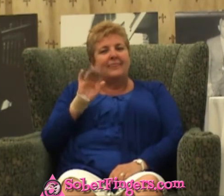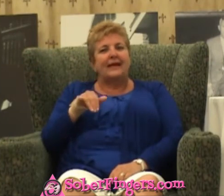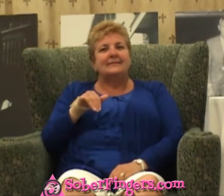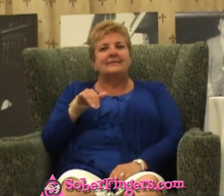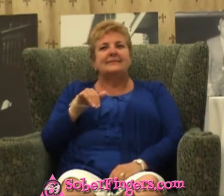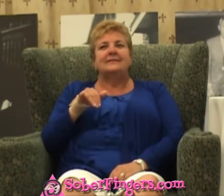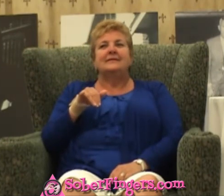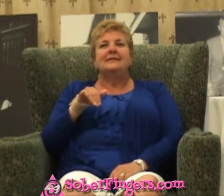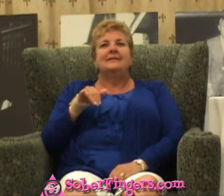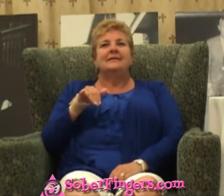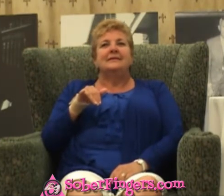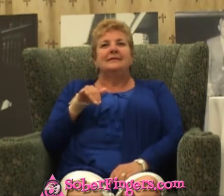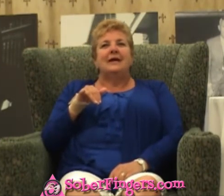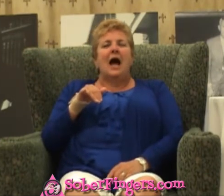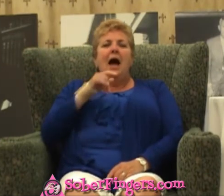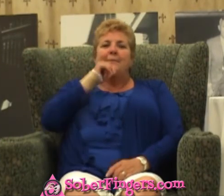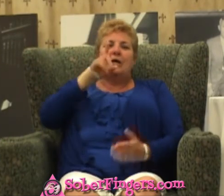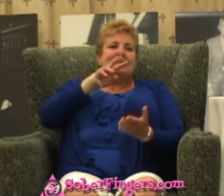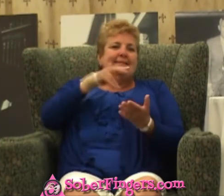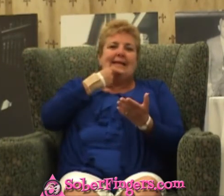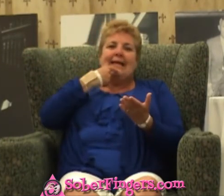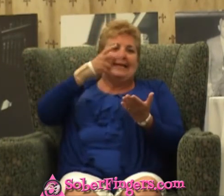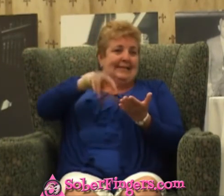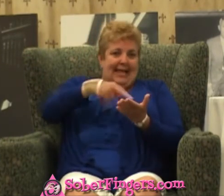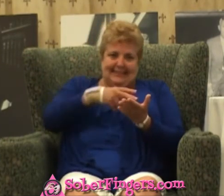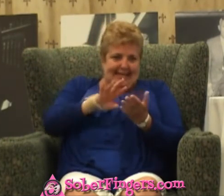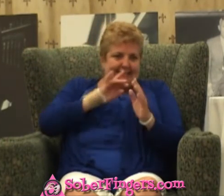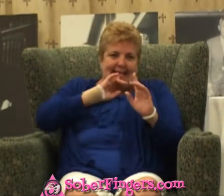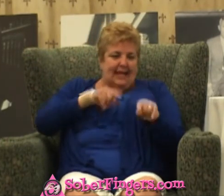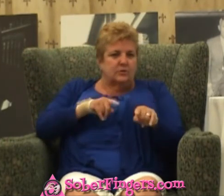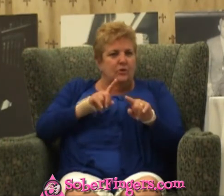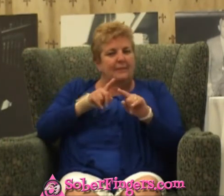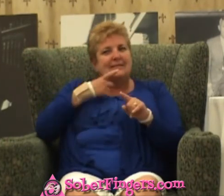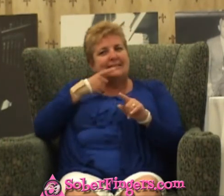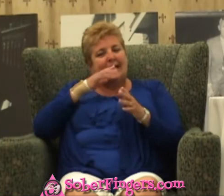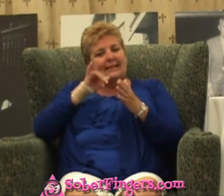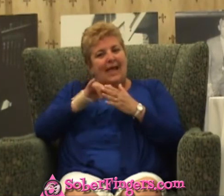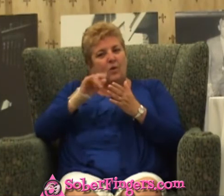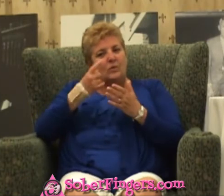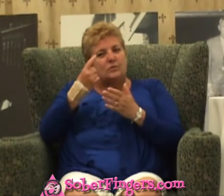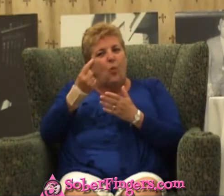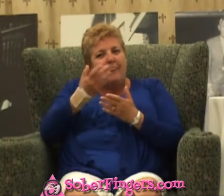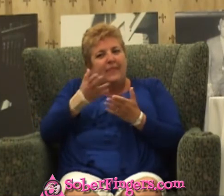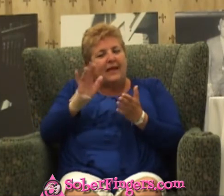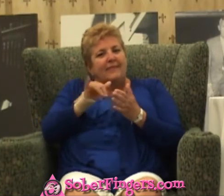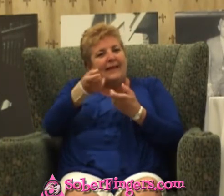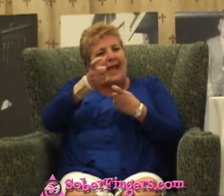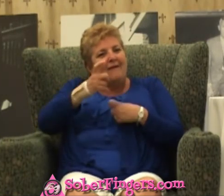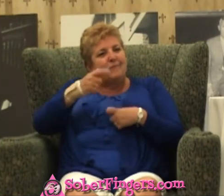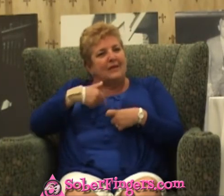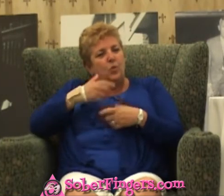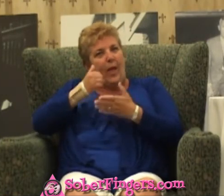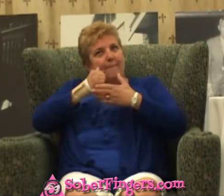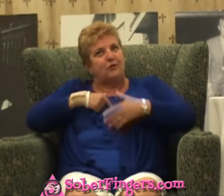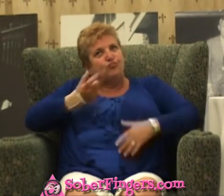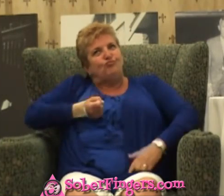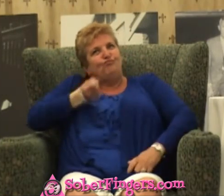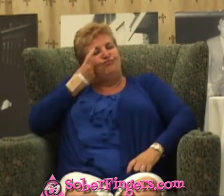dancing became, I'm not saying dancing is the answer, I'm just saying it was one of those windows that I was given to find that out. And sometimes they're